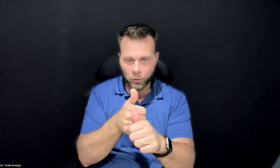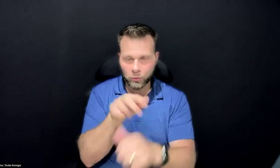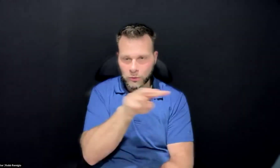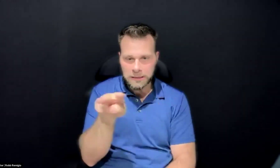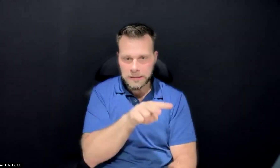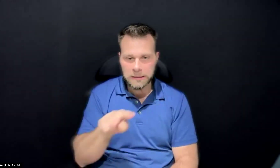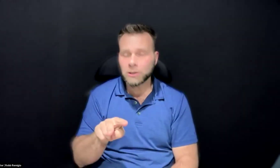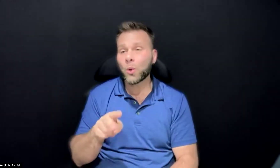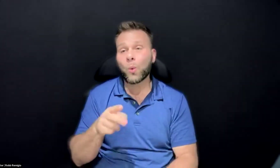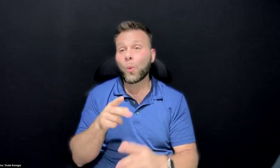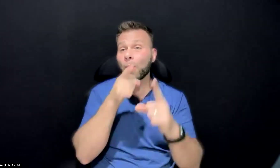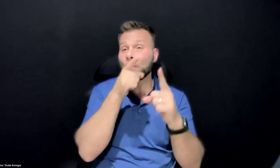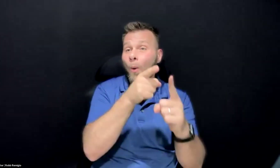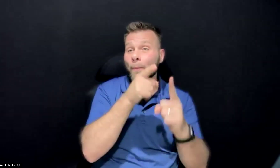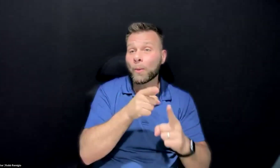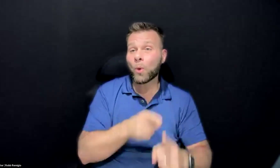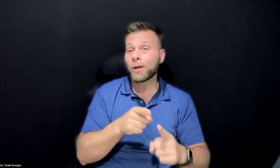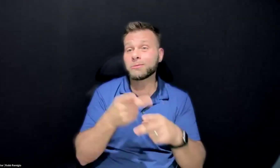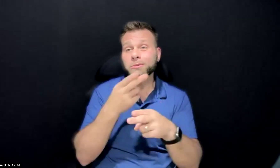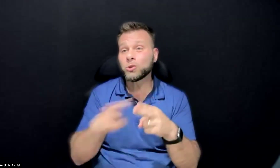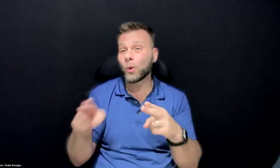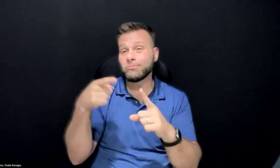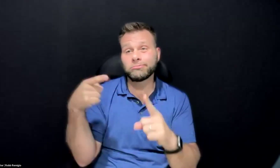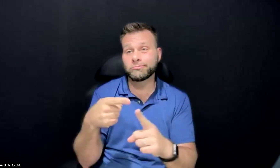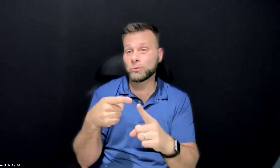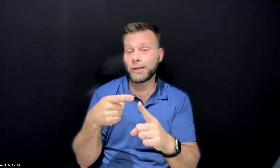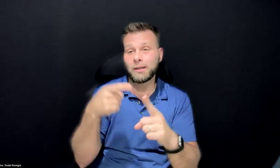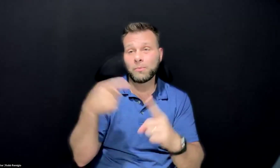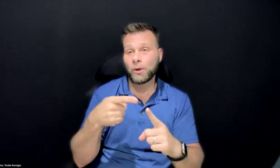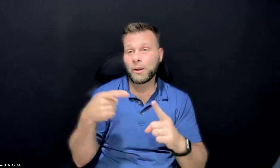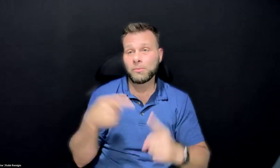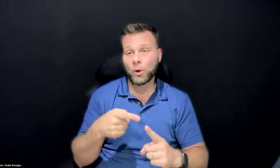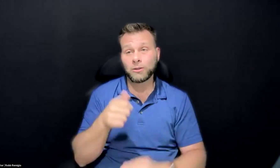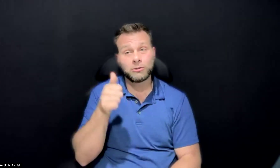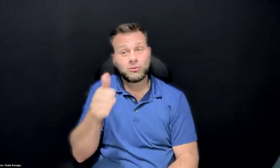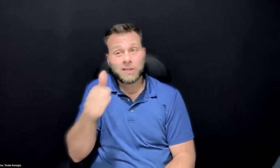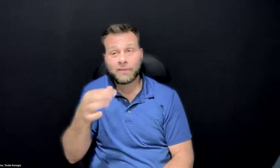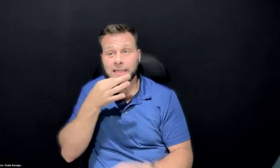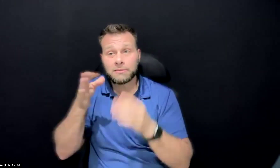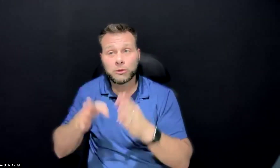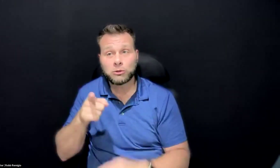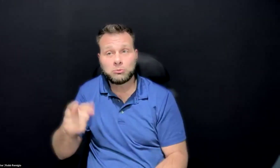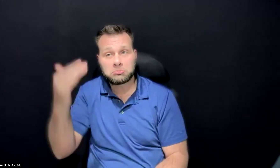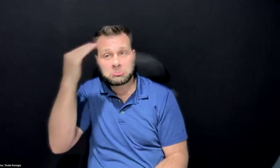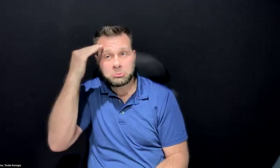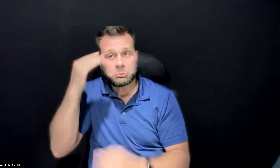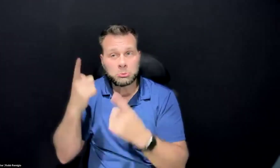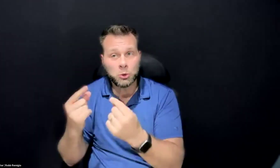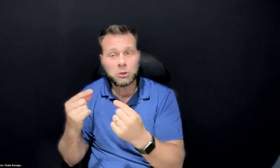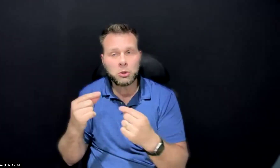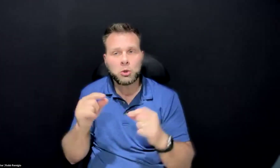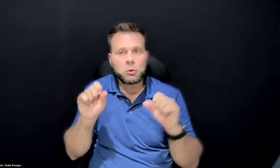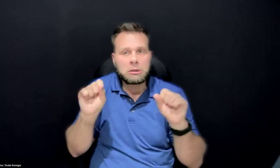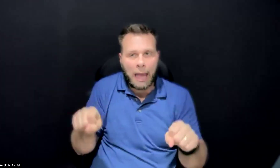points is they should be brief, succinct, and you as the presenter, you are the expert on that. So you should be able to,